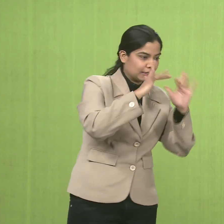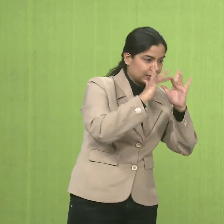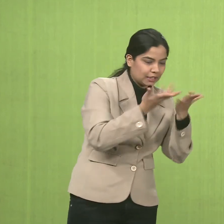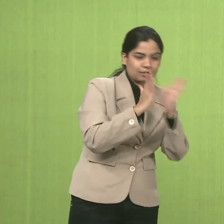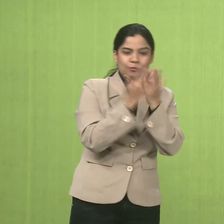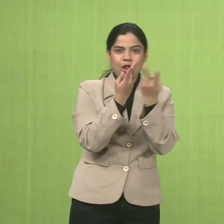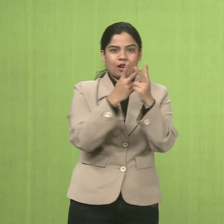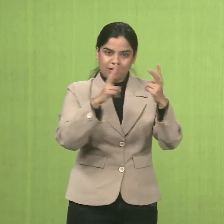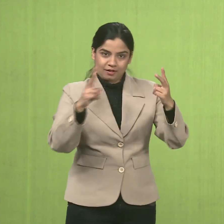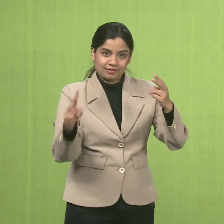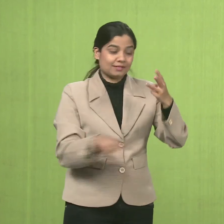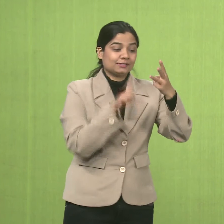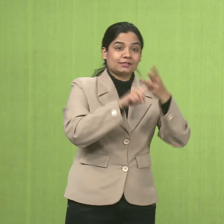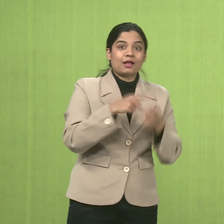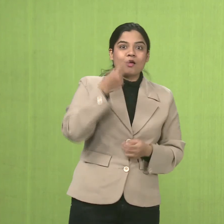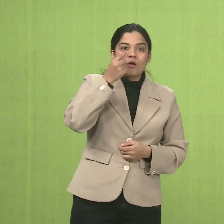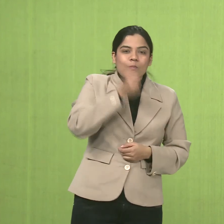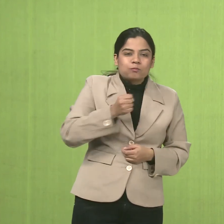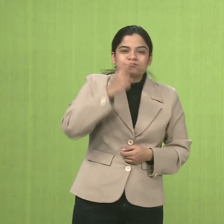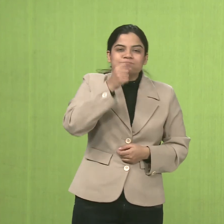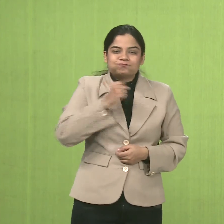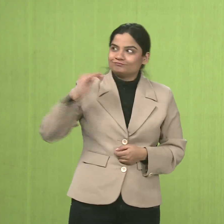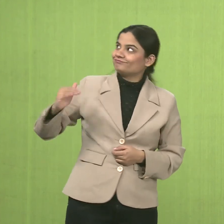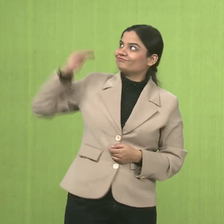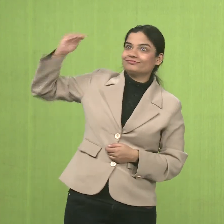material, research from the internet, etc. Third was grandparents.